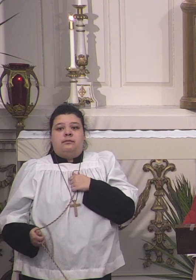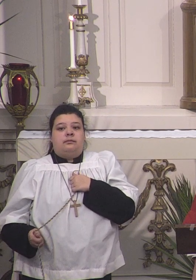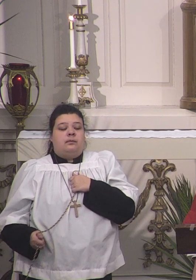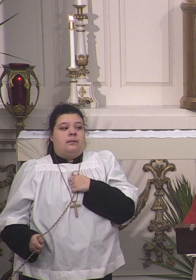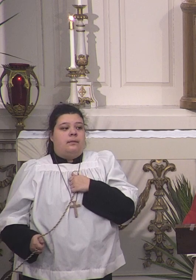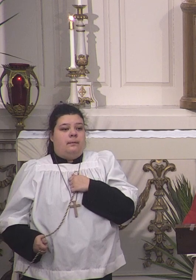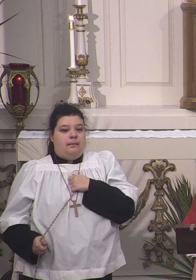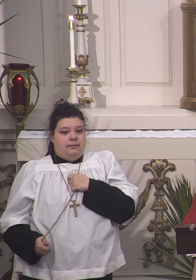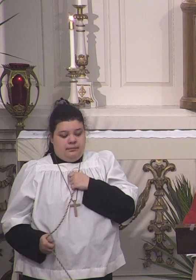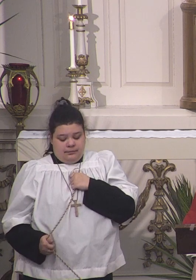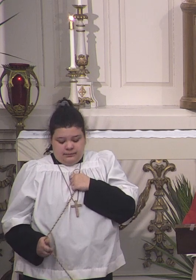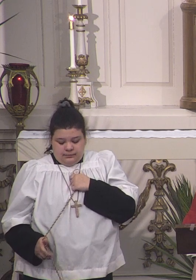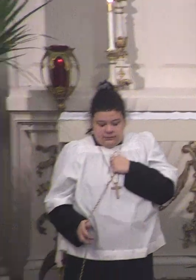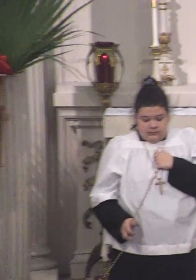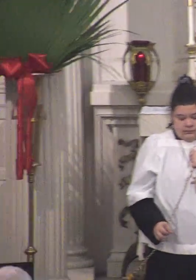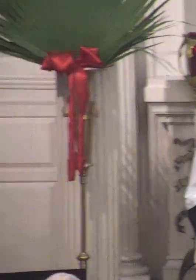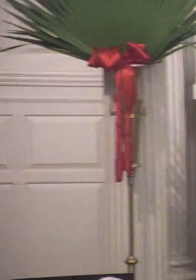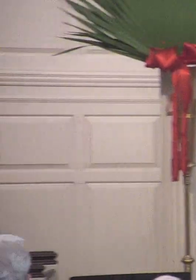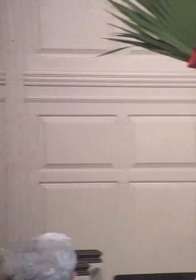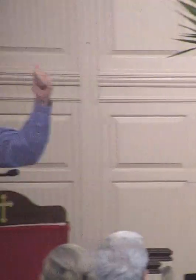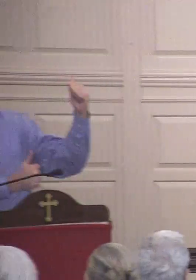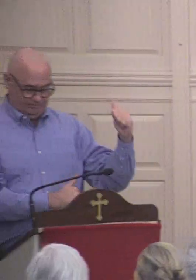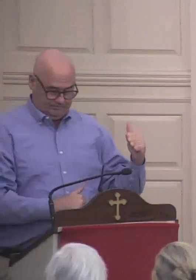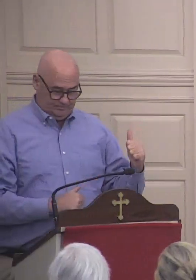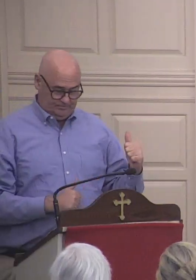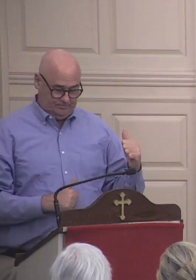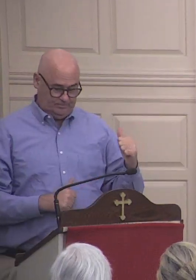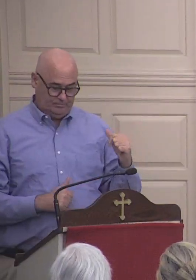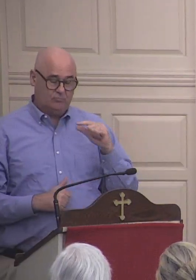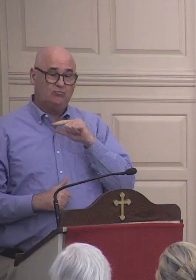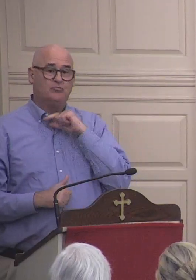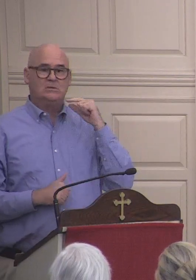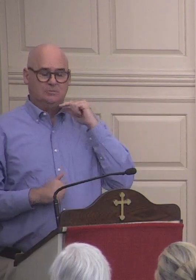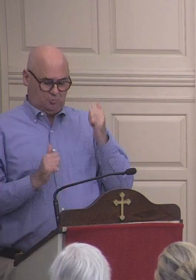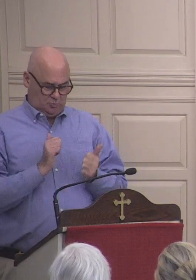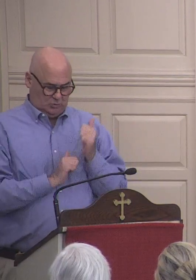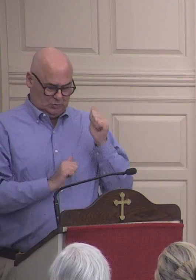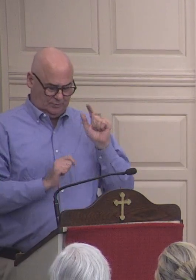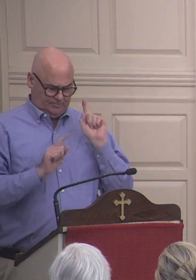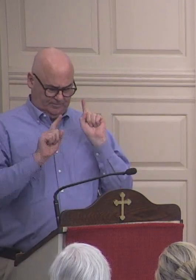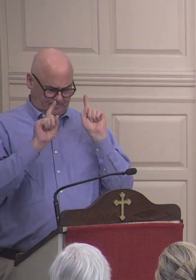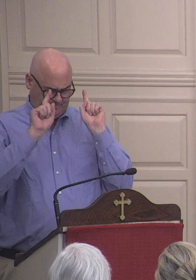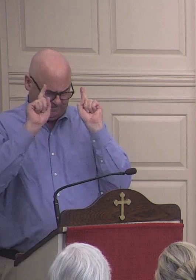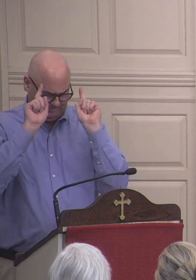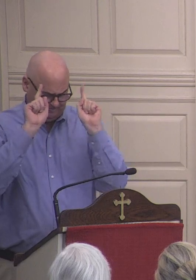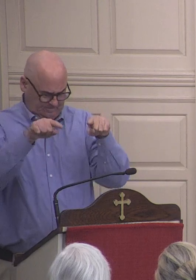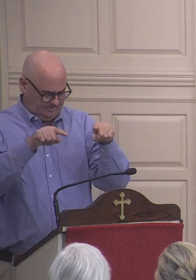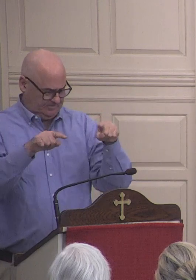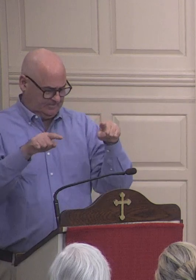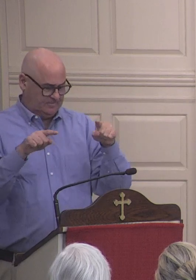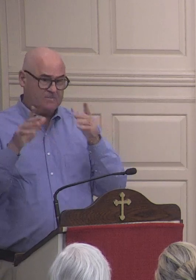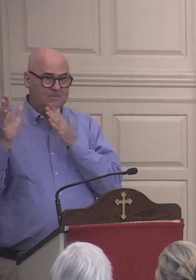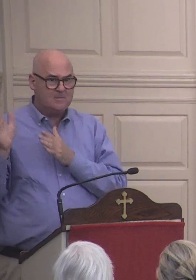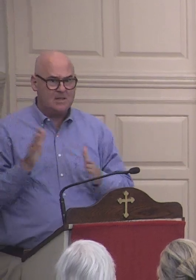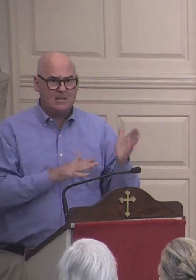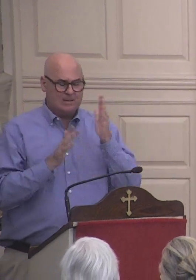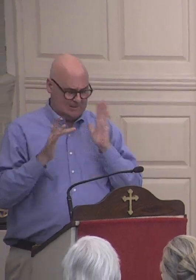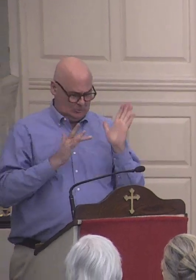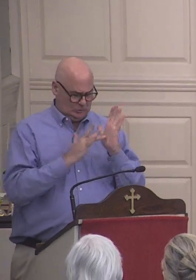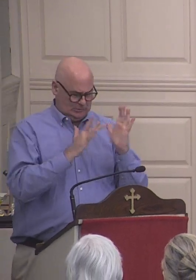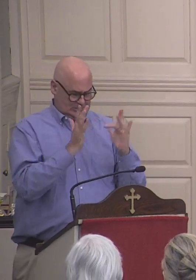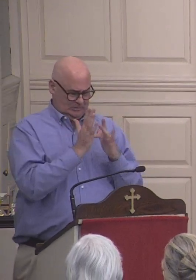Then Judas Iscariot, one of the 12, went off to the chief